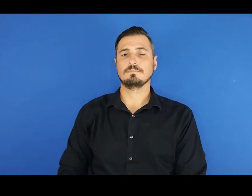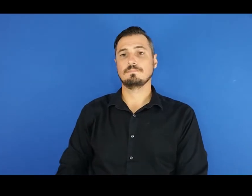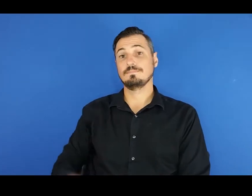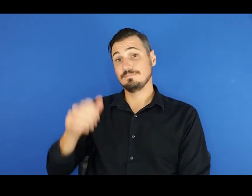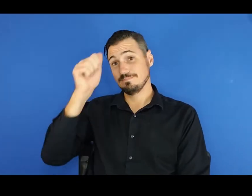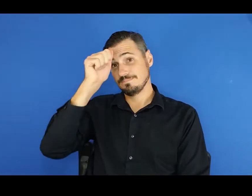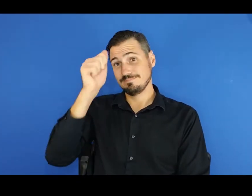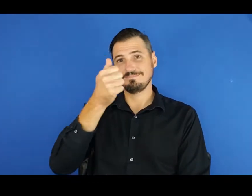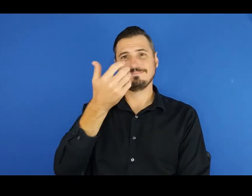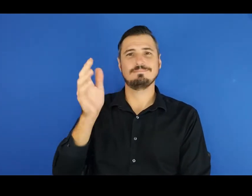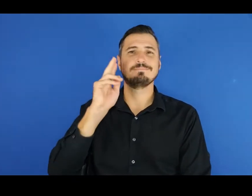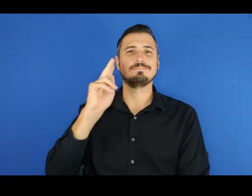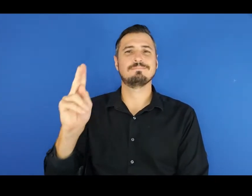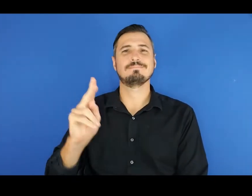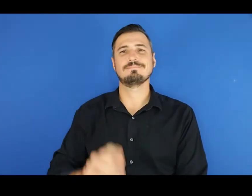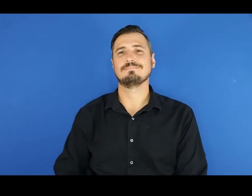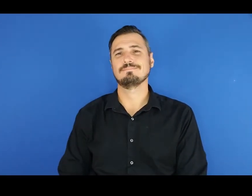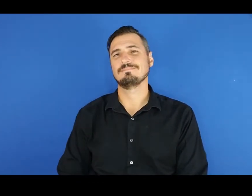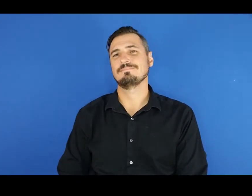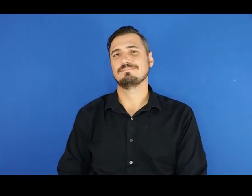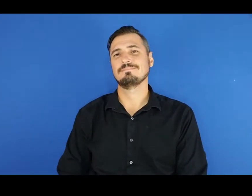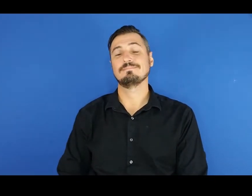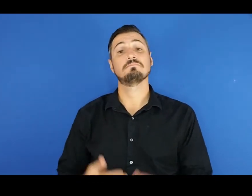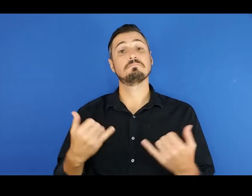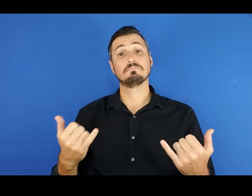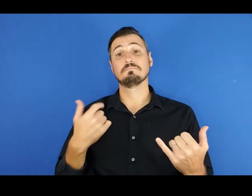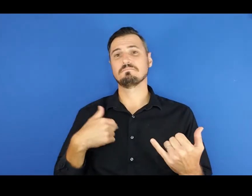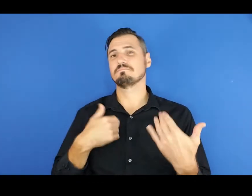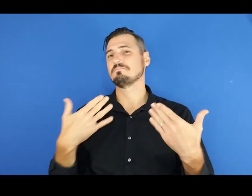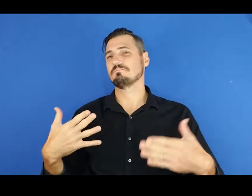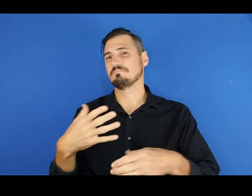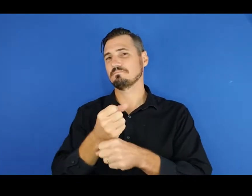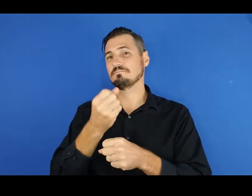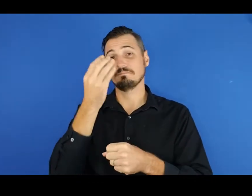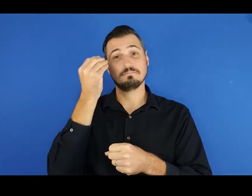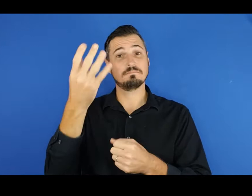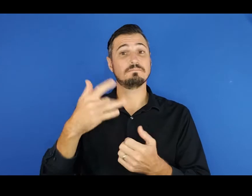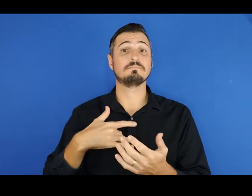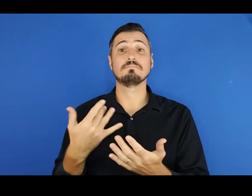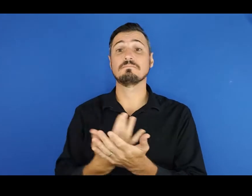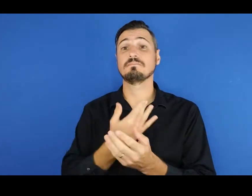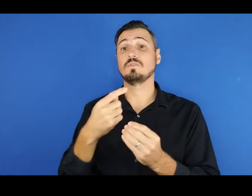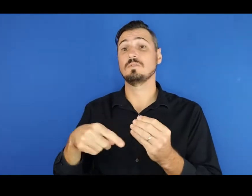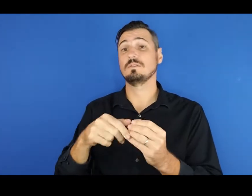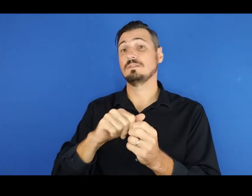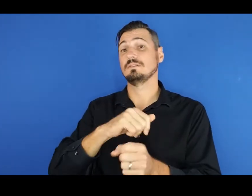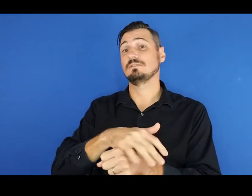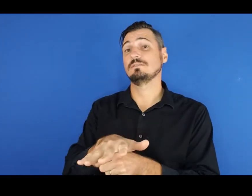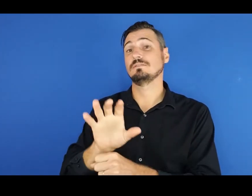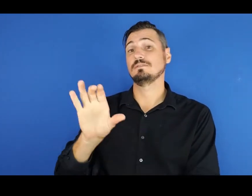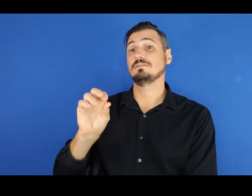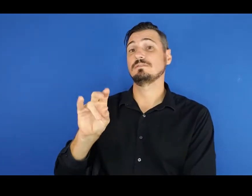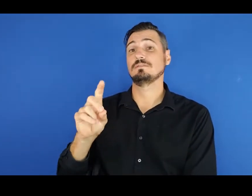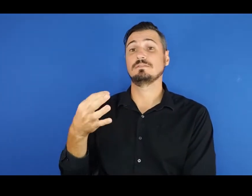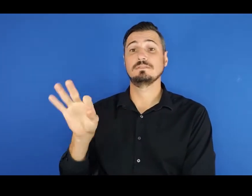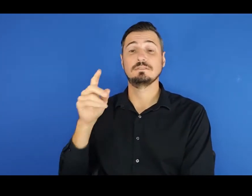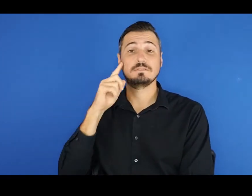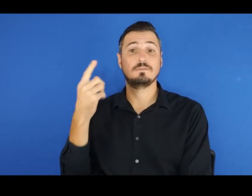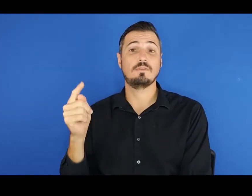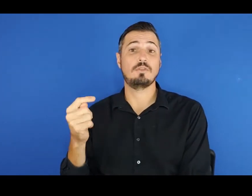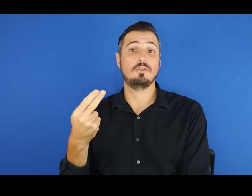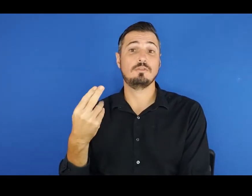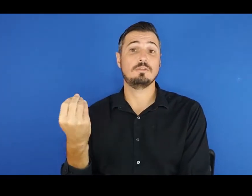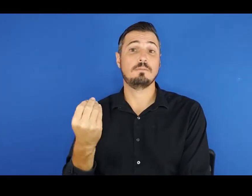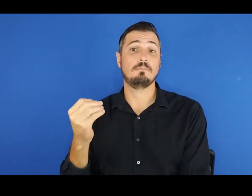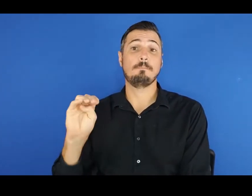Aloha, Kauai. Here is our COVID-19 briefing from the Team Kauai for Thursday, March 18th. I'm